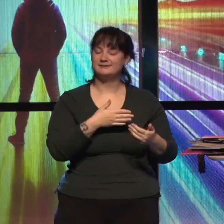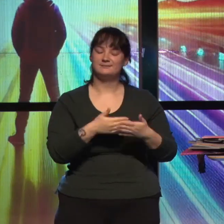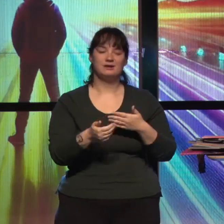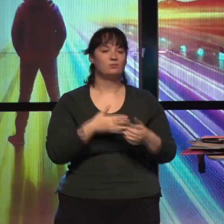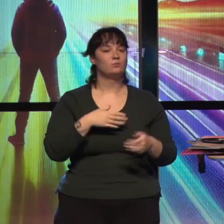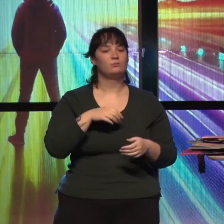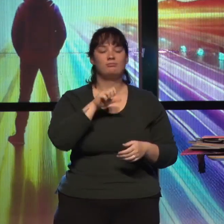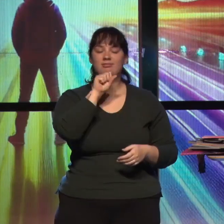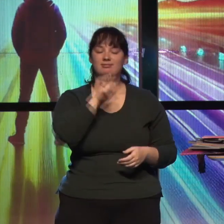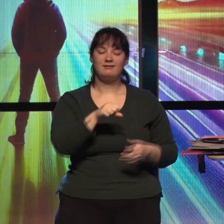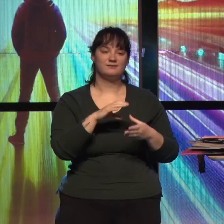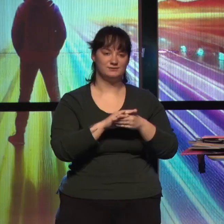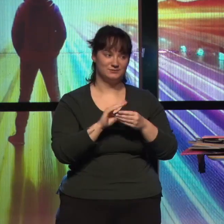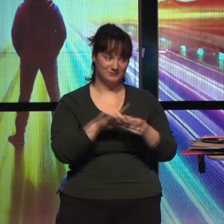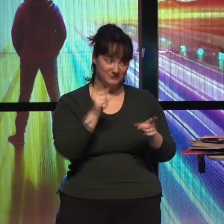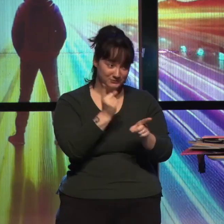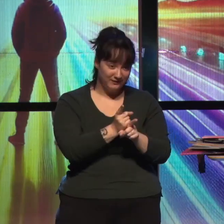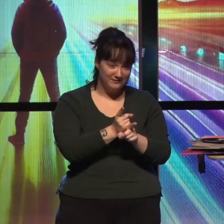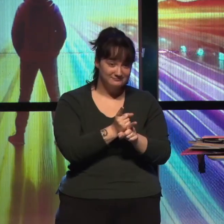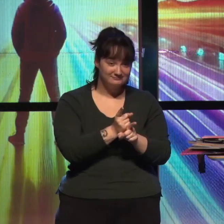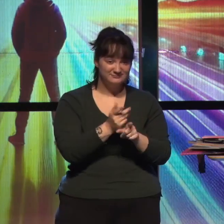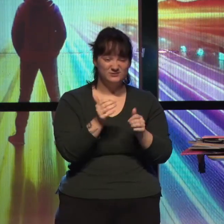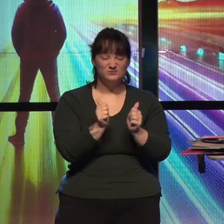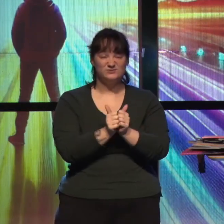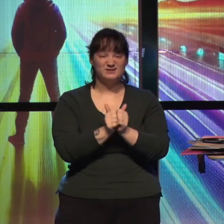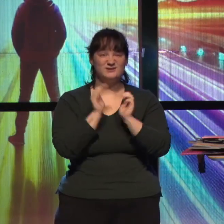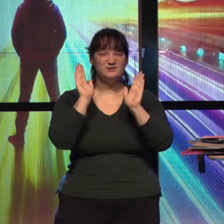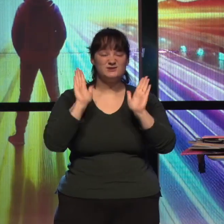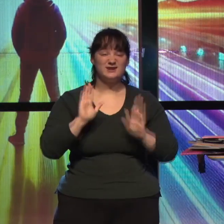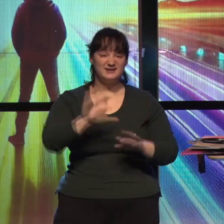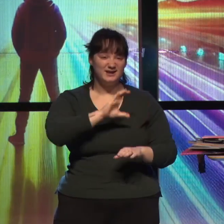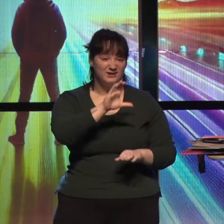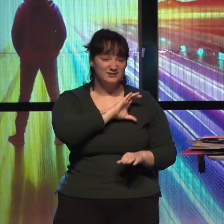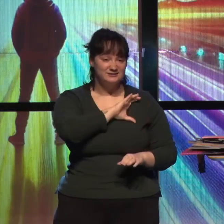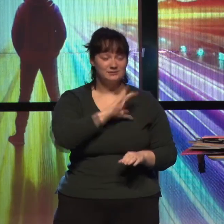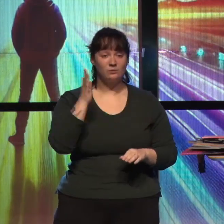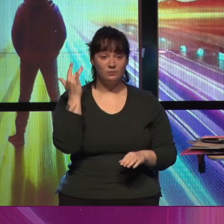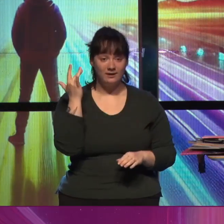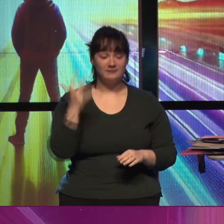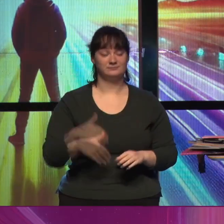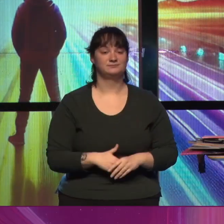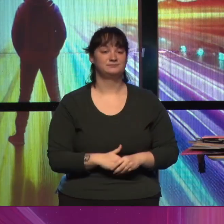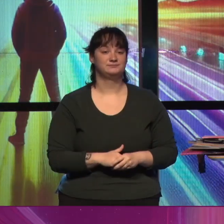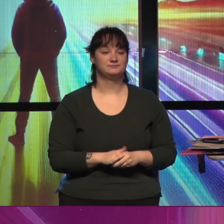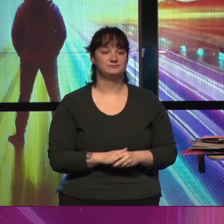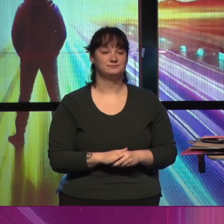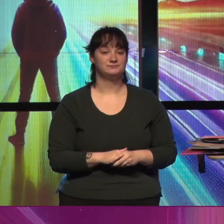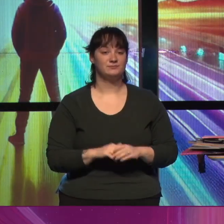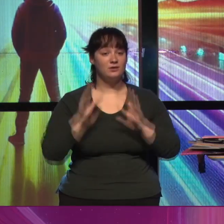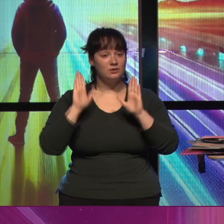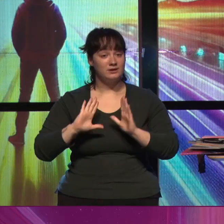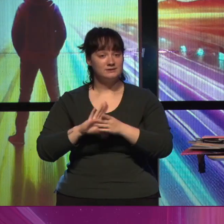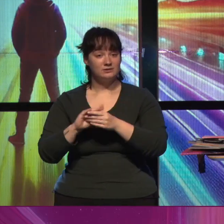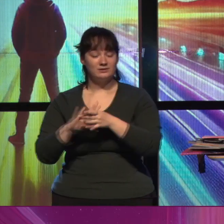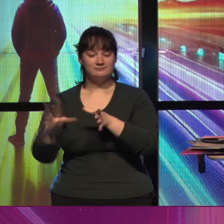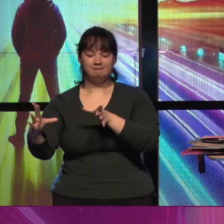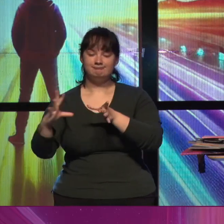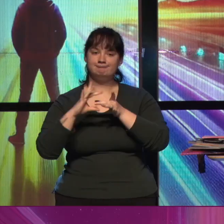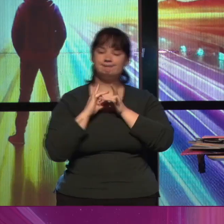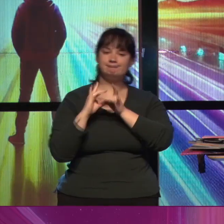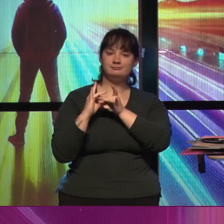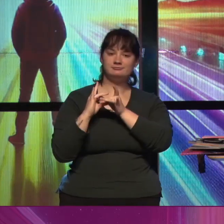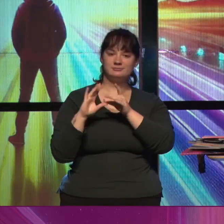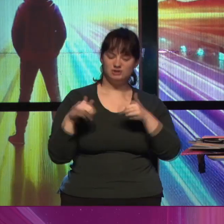great stories that are filled with great characters, right? And why is that? Because great stories, they connect with us,